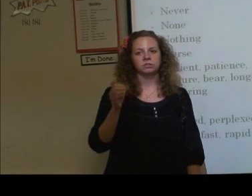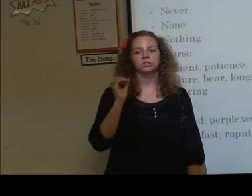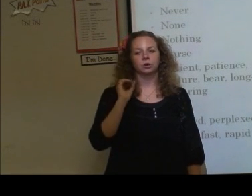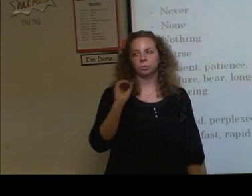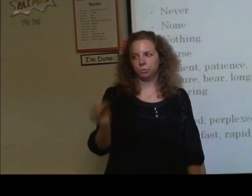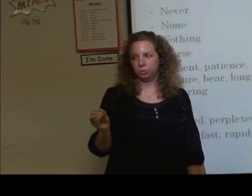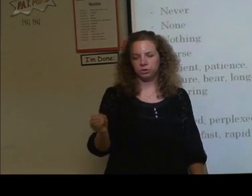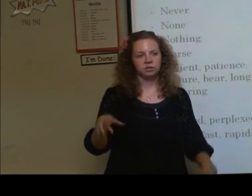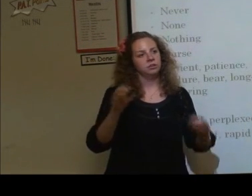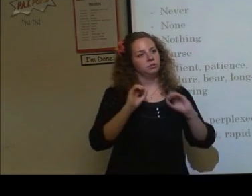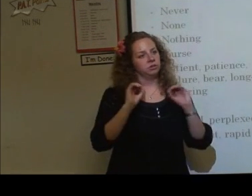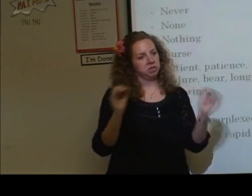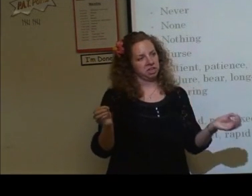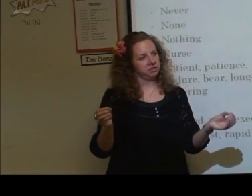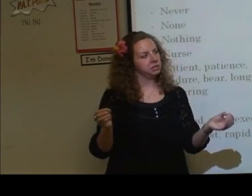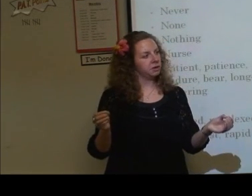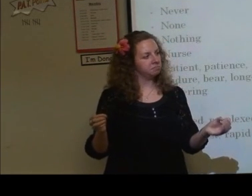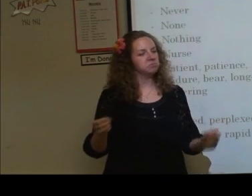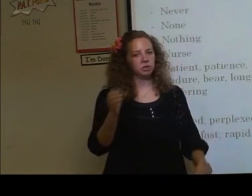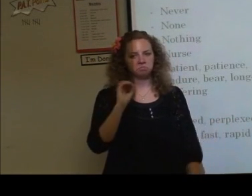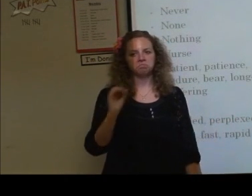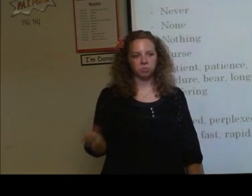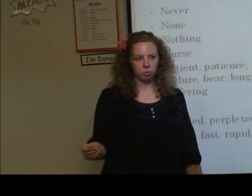so, and none this way, so.